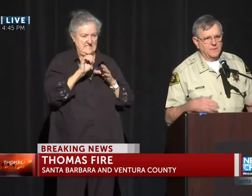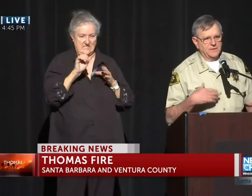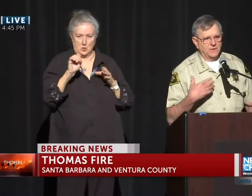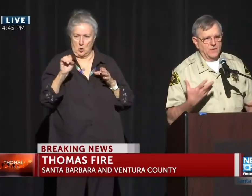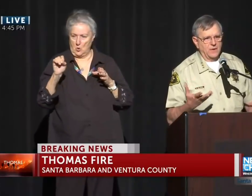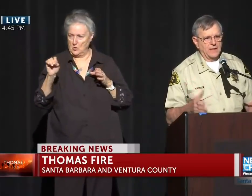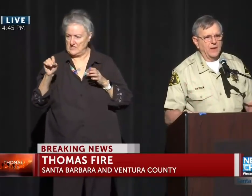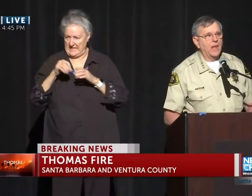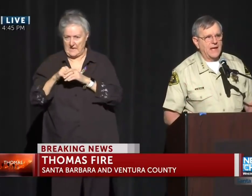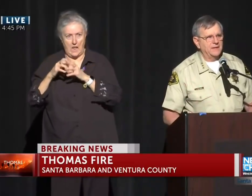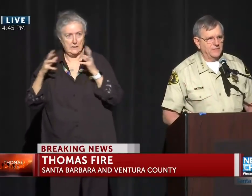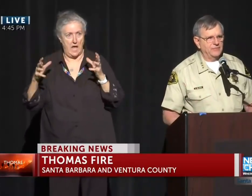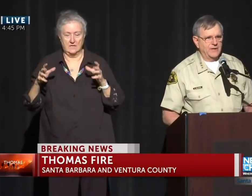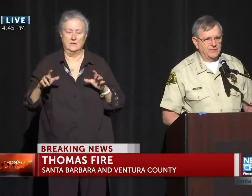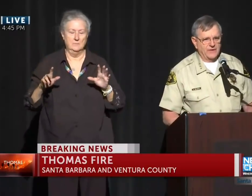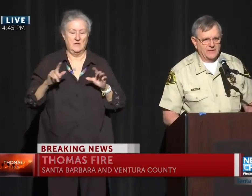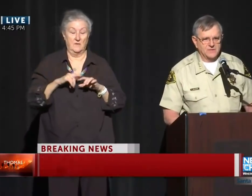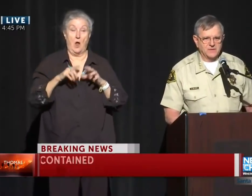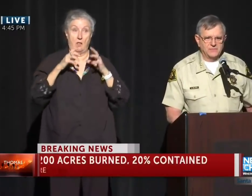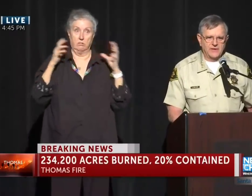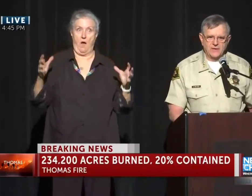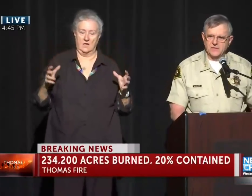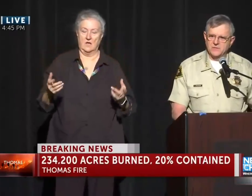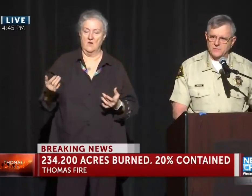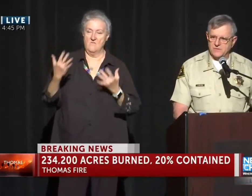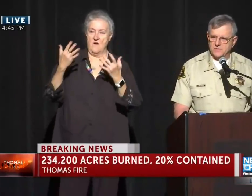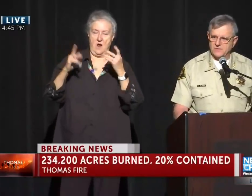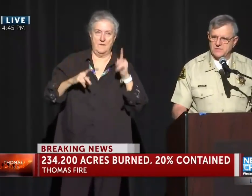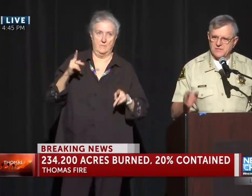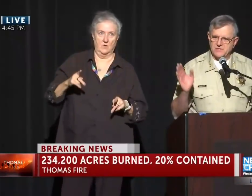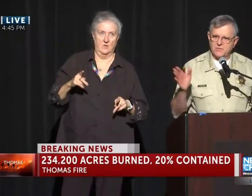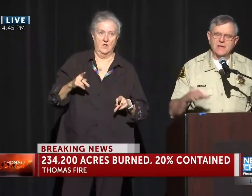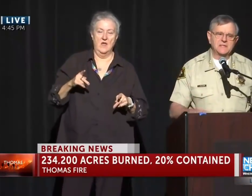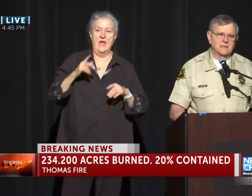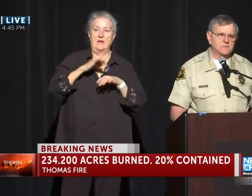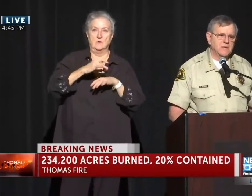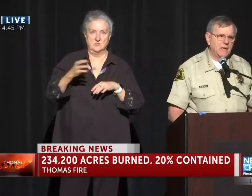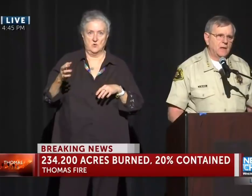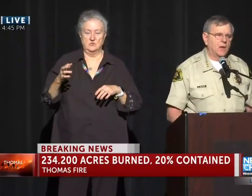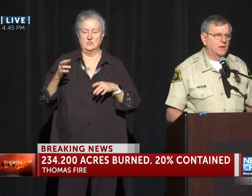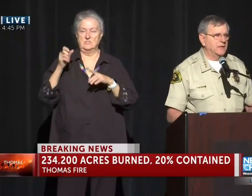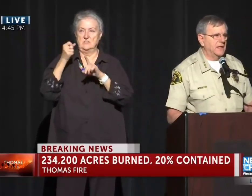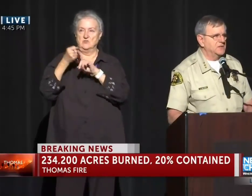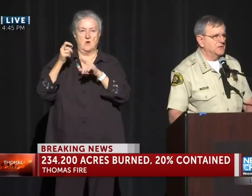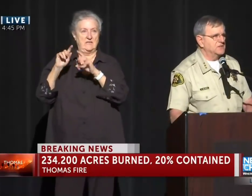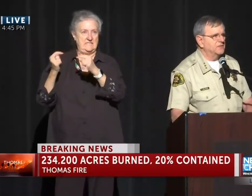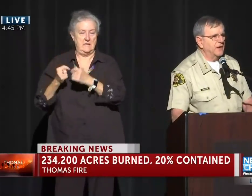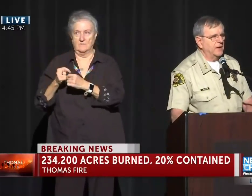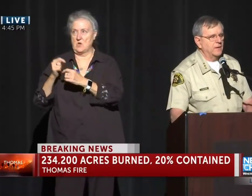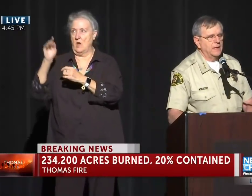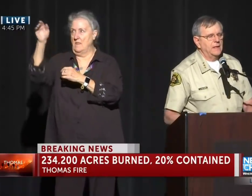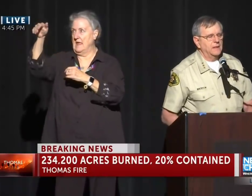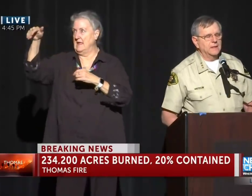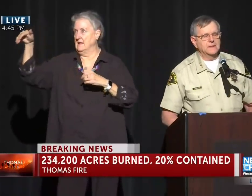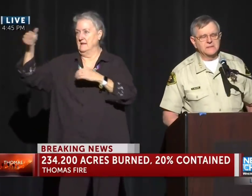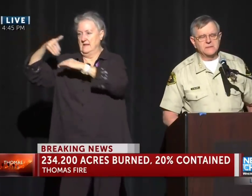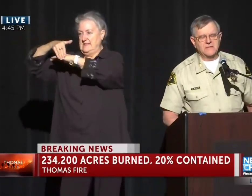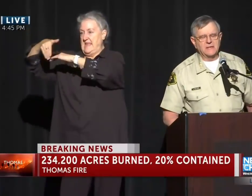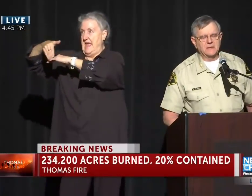lot, but there are a lot of firefighters and fire engine resources and strike teams along the edge of this